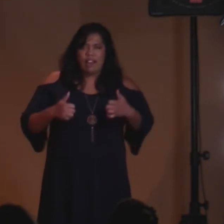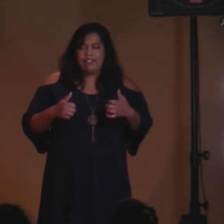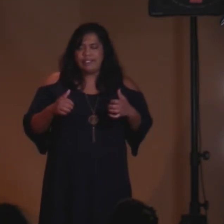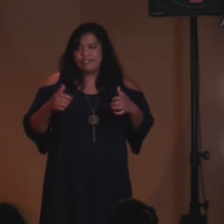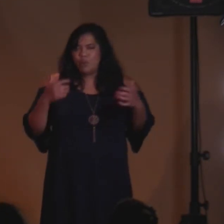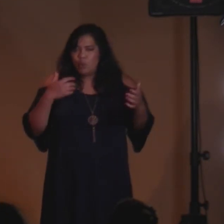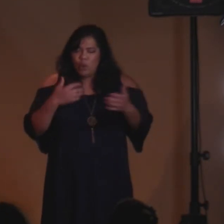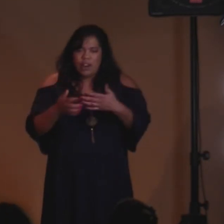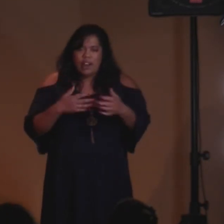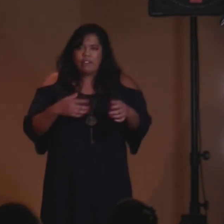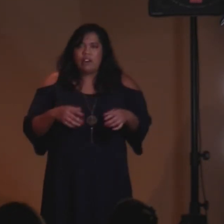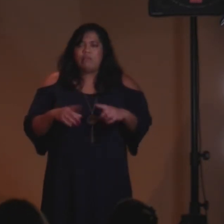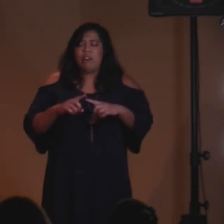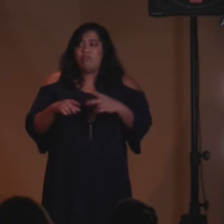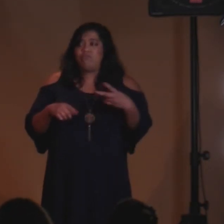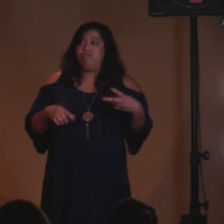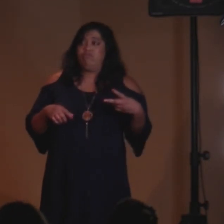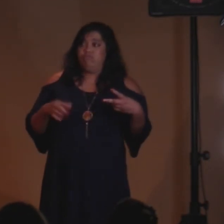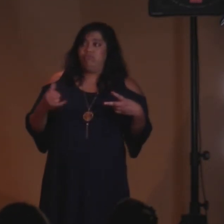what I feel is jealousy.